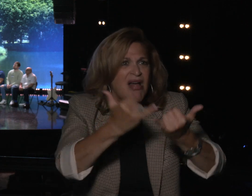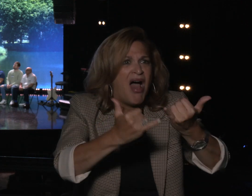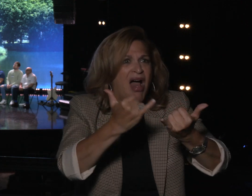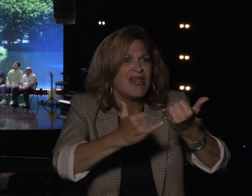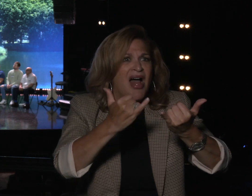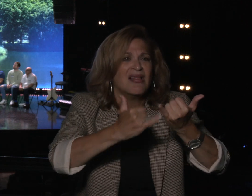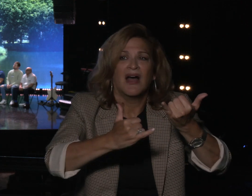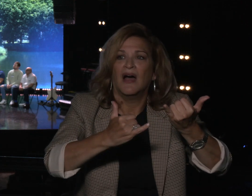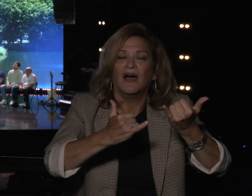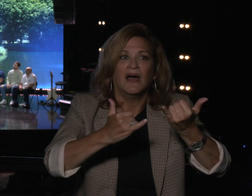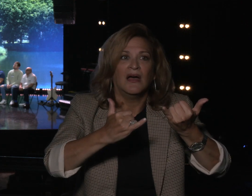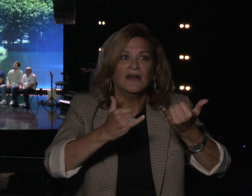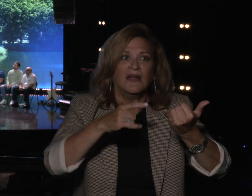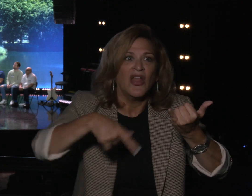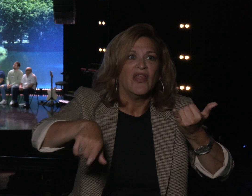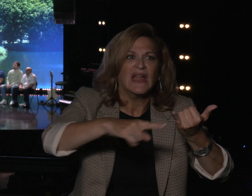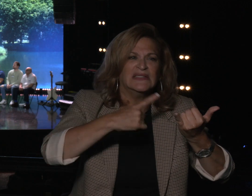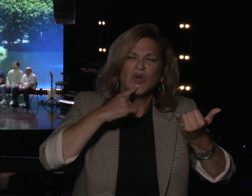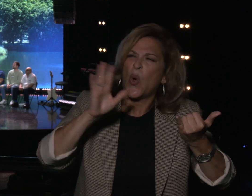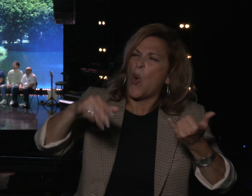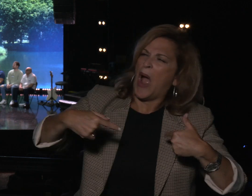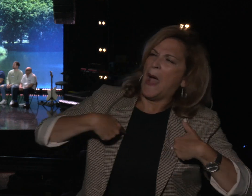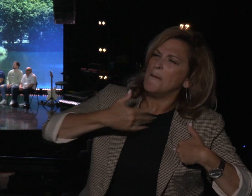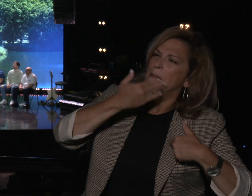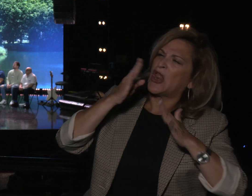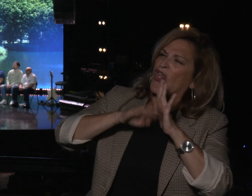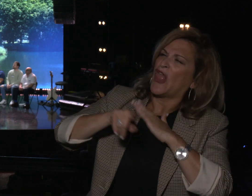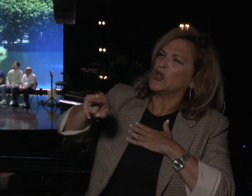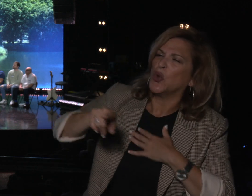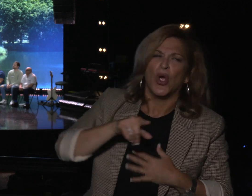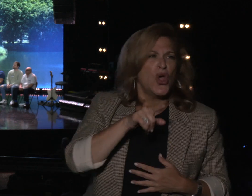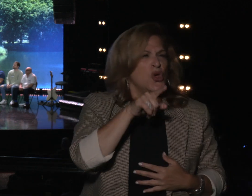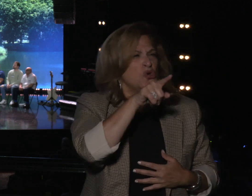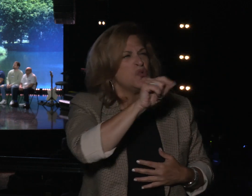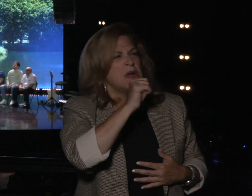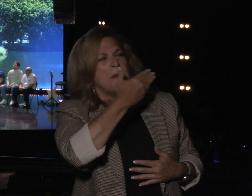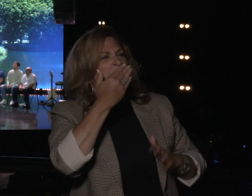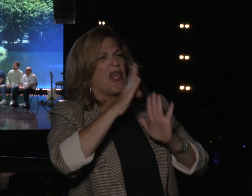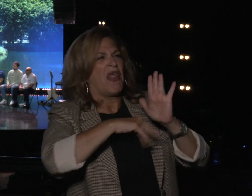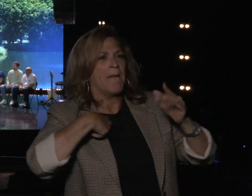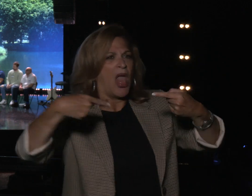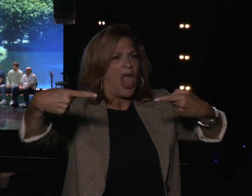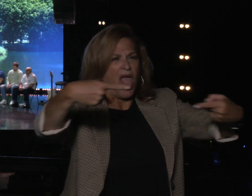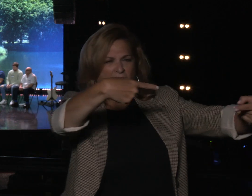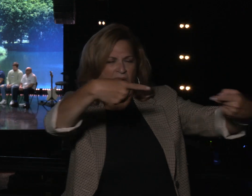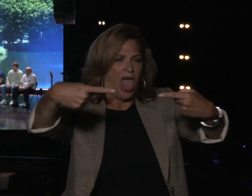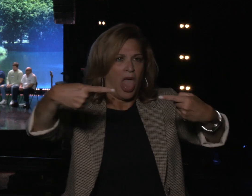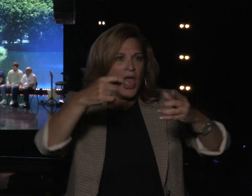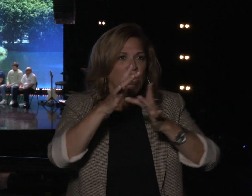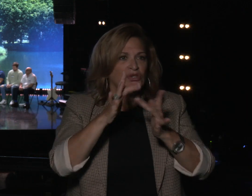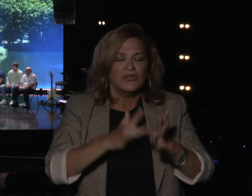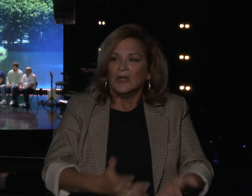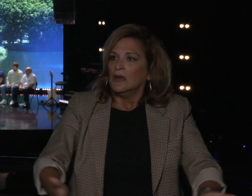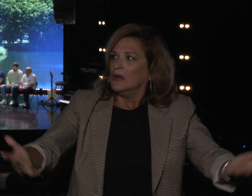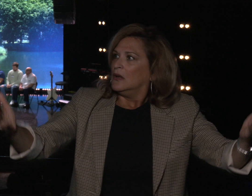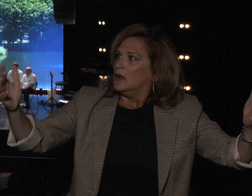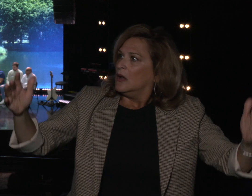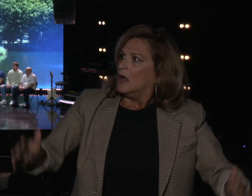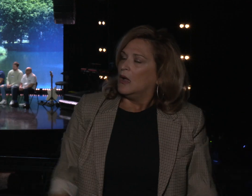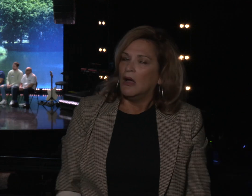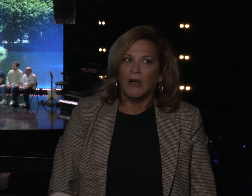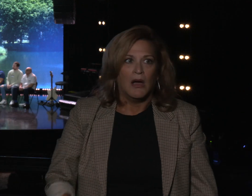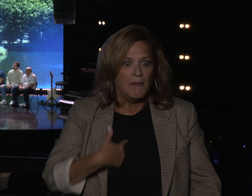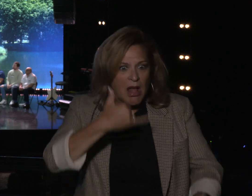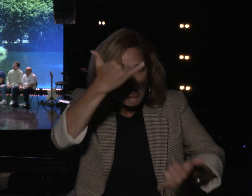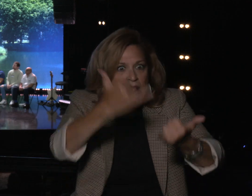best, and Jesus is like, like I can't even finish I can't even enjoy the last meal I have on